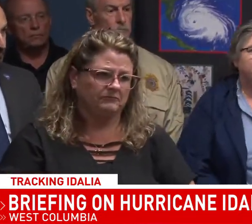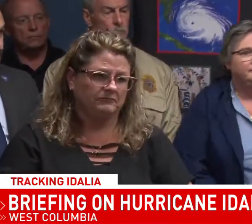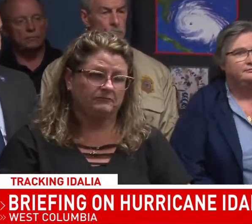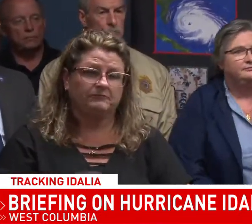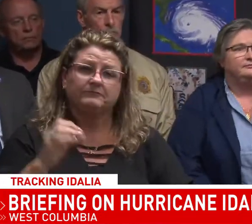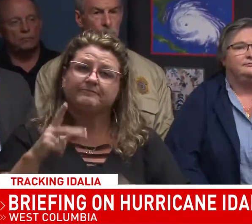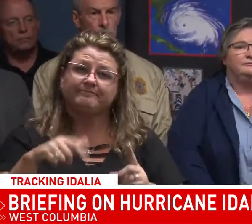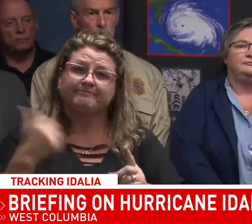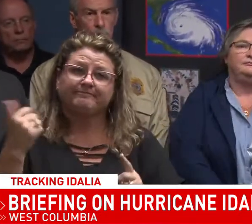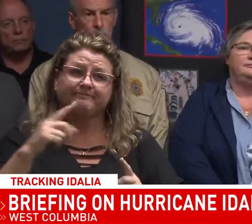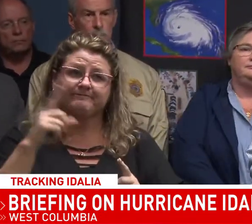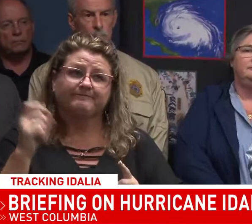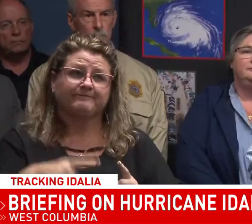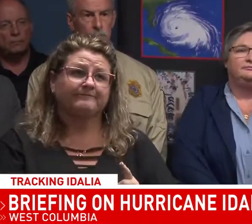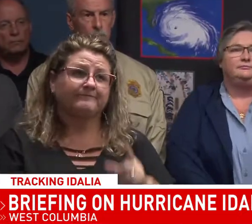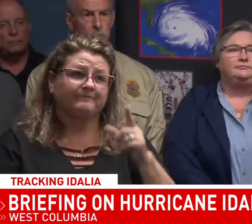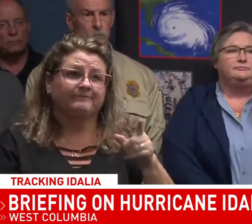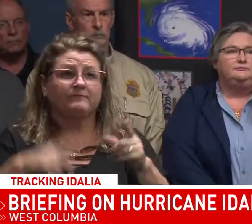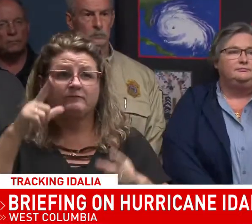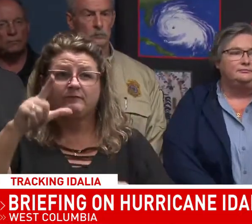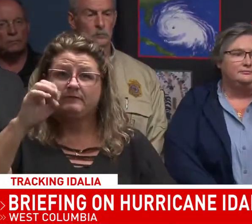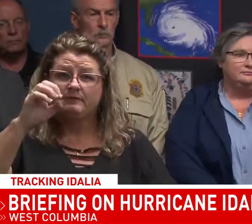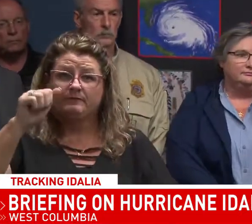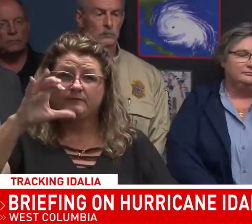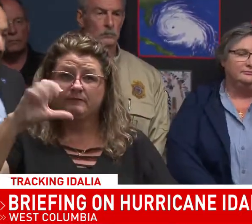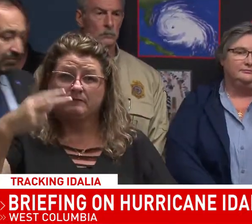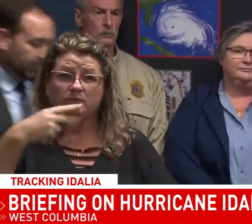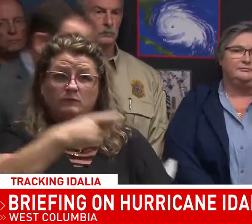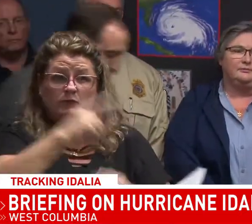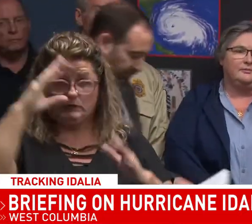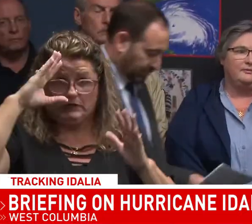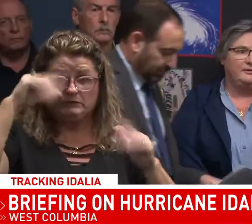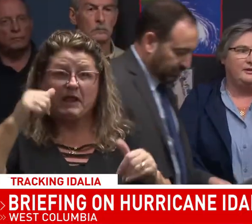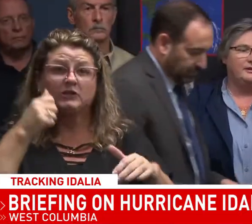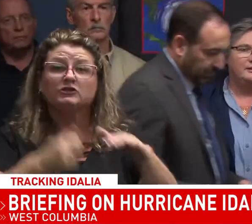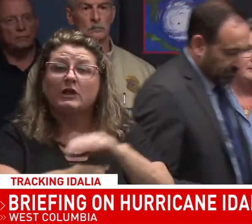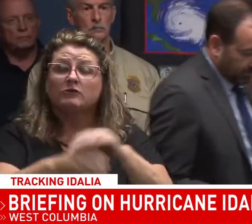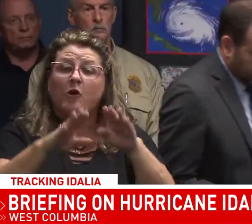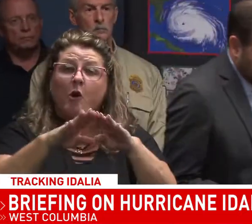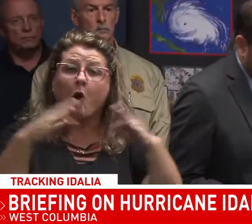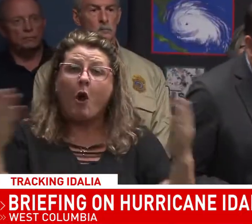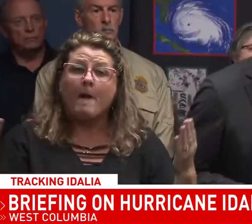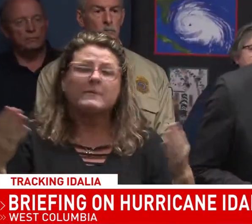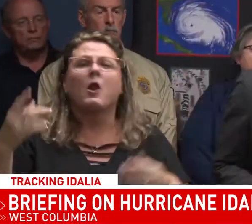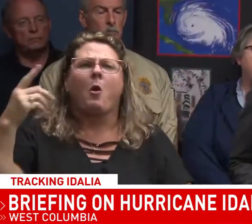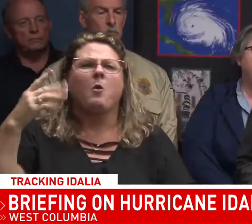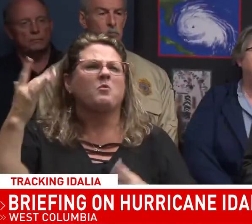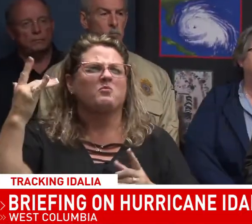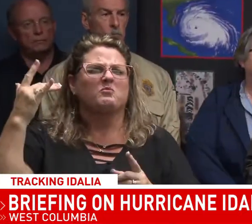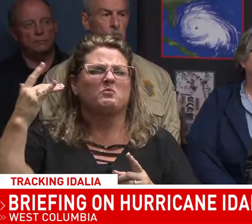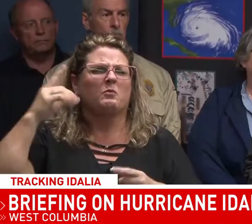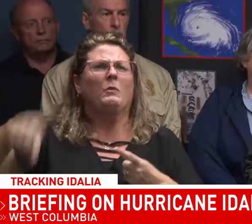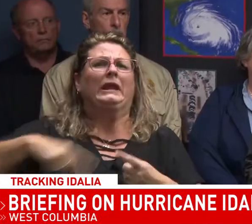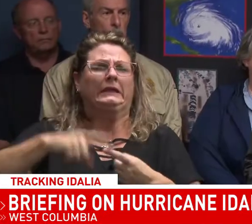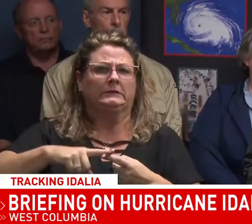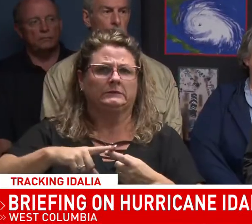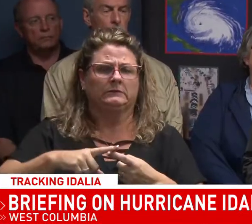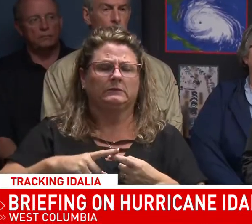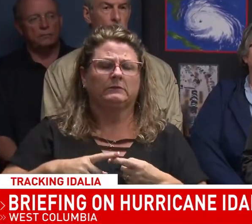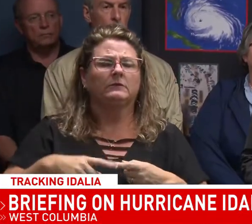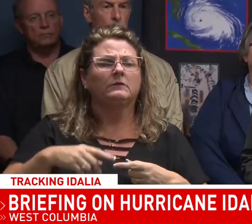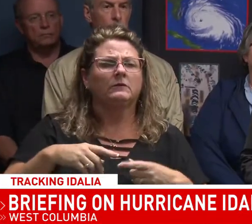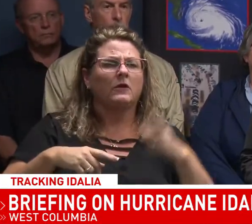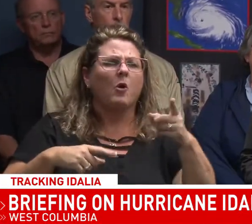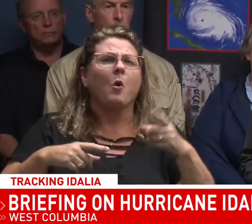Okay, any more questions? Director Leach, you said you expect to open more shelters. What will warrant when you all do decide to do that? What was the second part of the